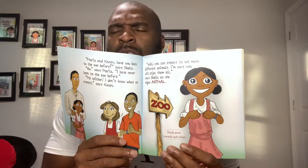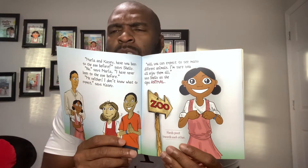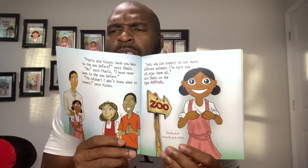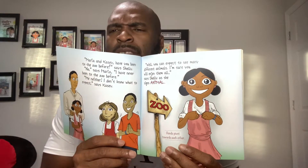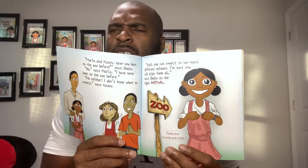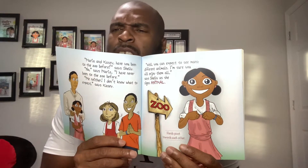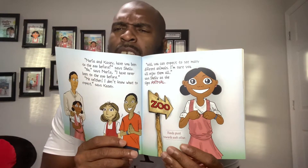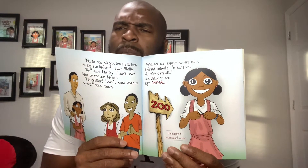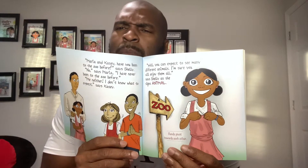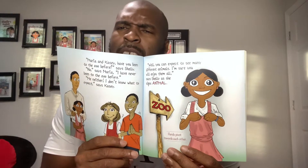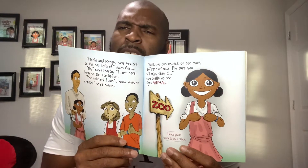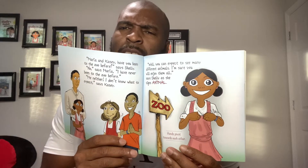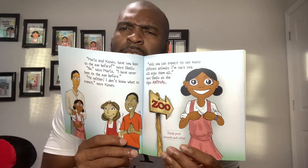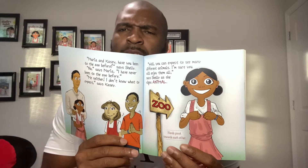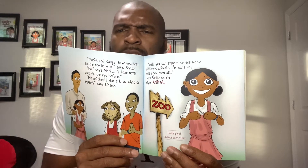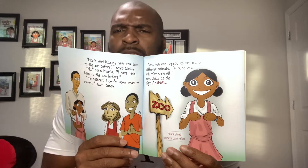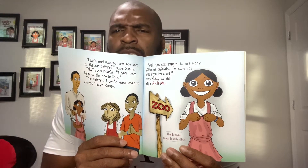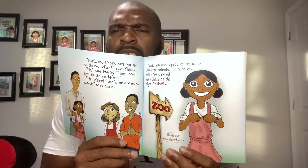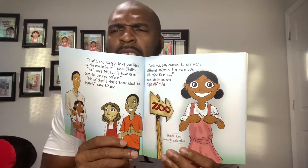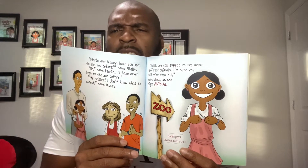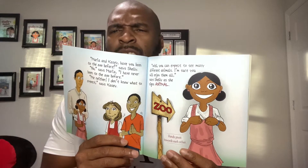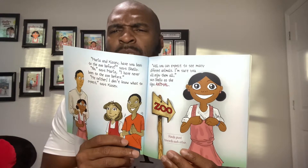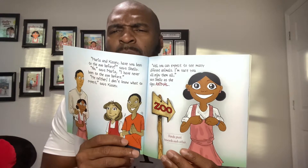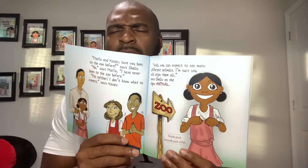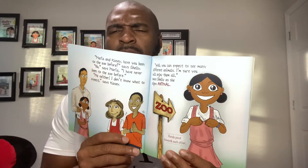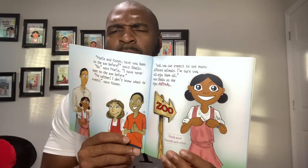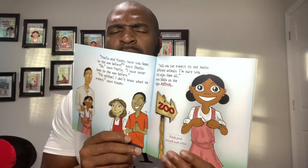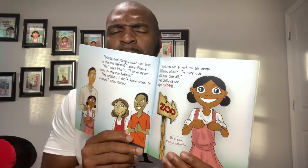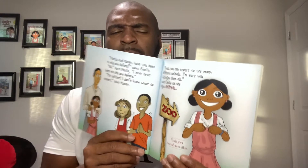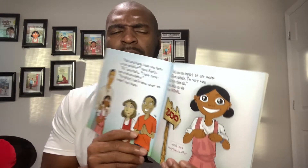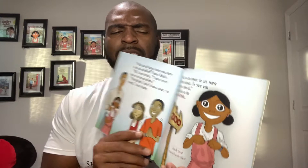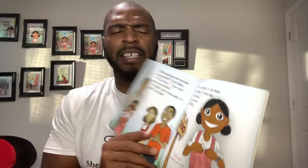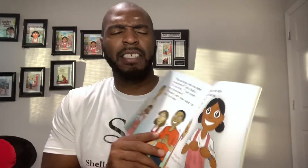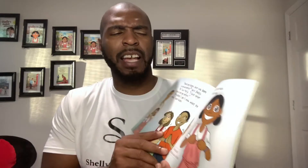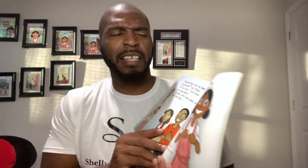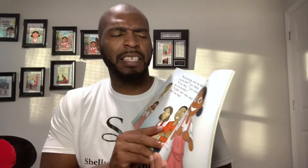before. Me neither. I don't know what to expect, says Casey.